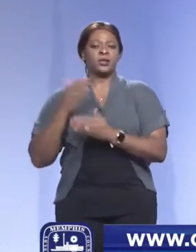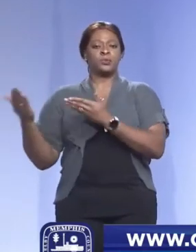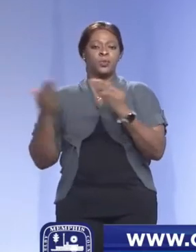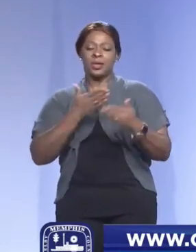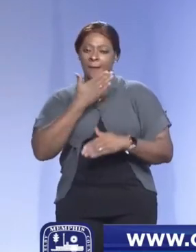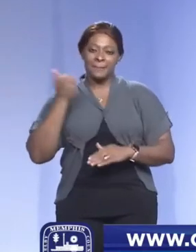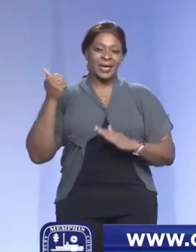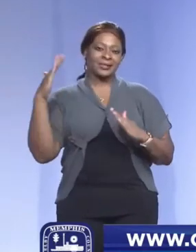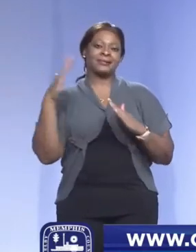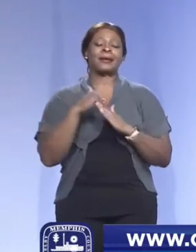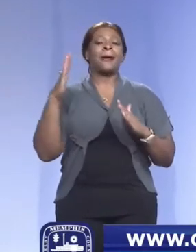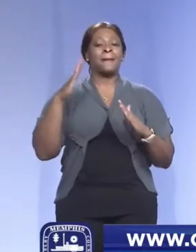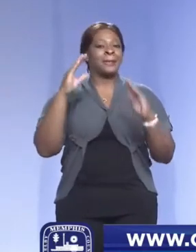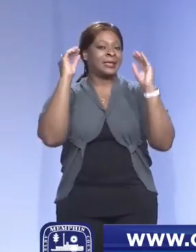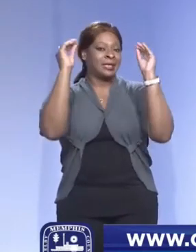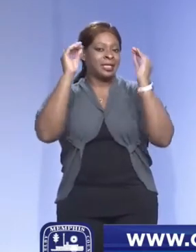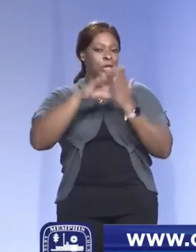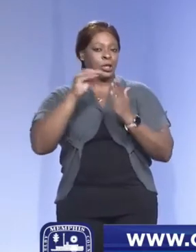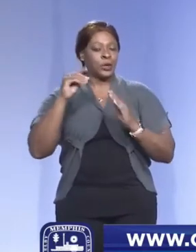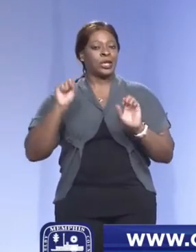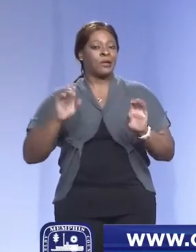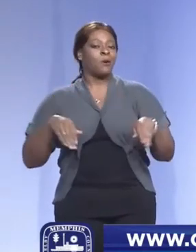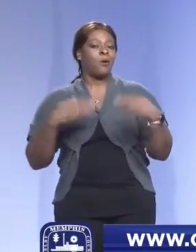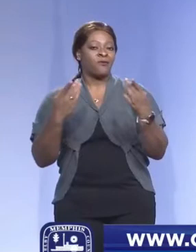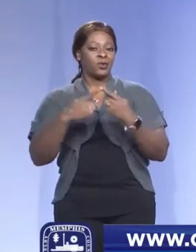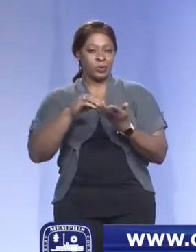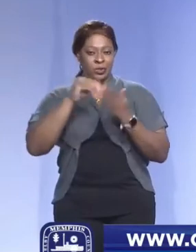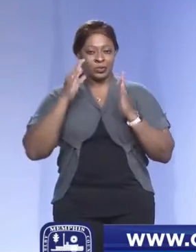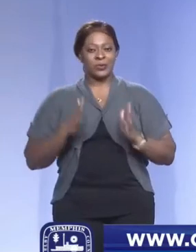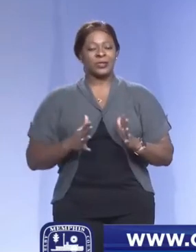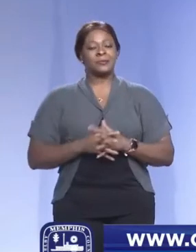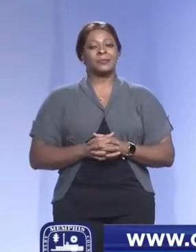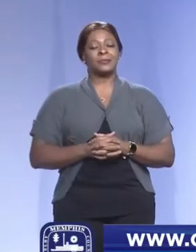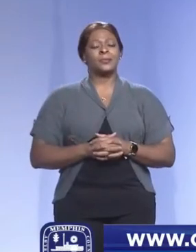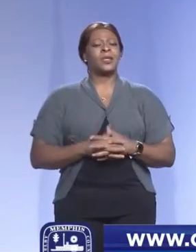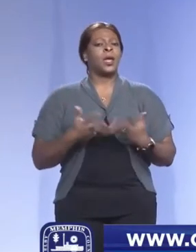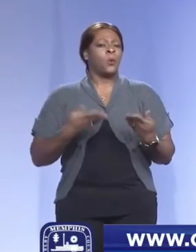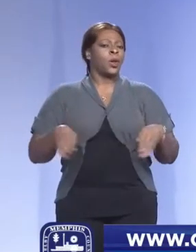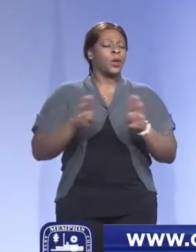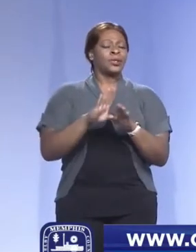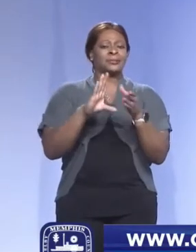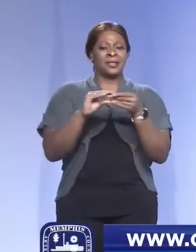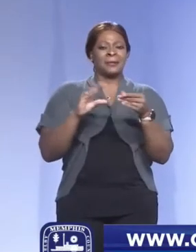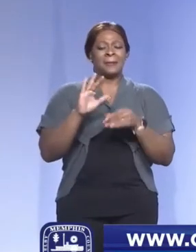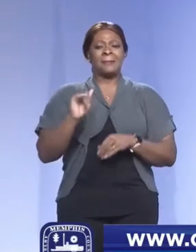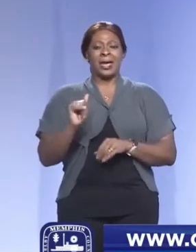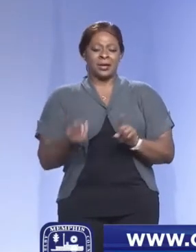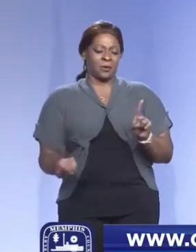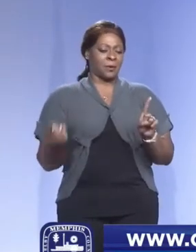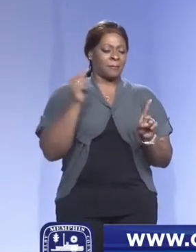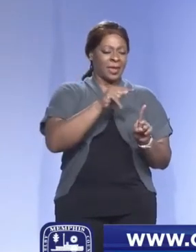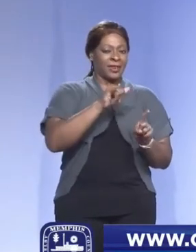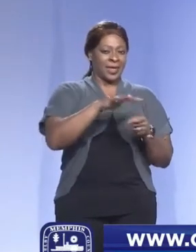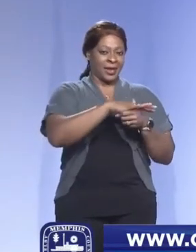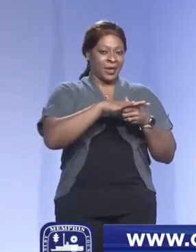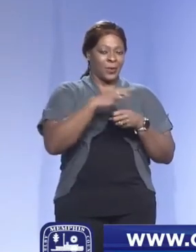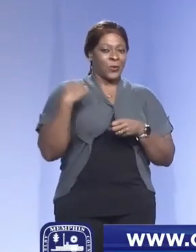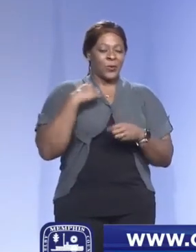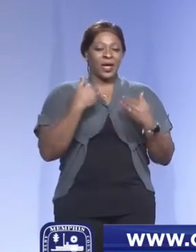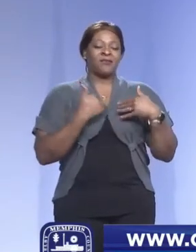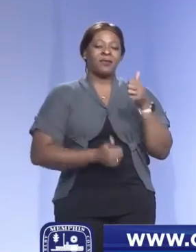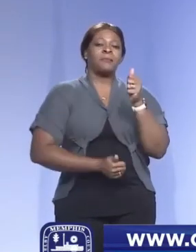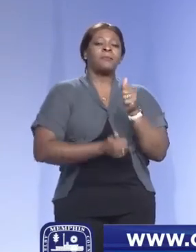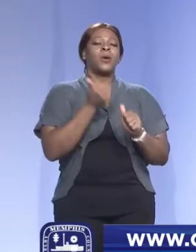best in what online learning can offer our students. Let me close by going back for a moment to those areas where we have the